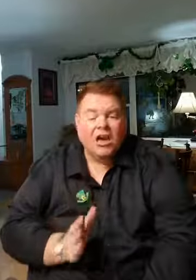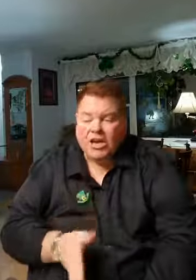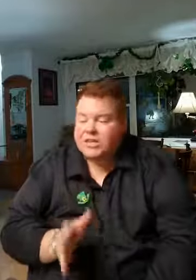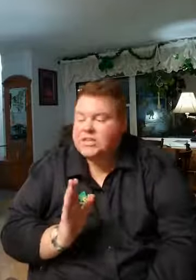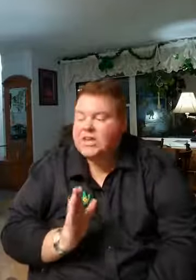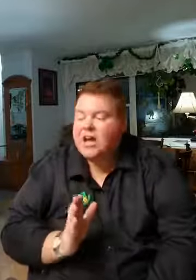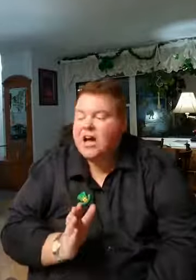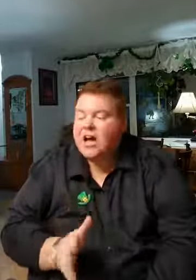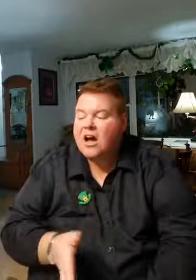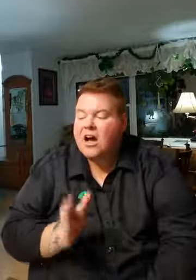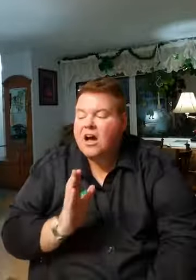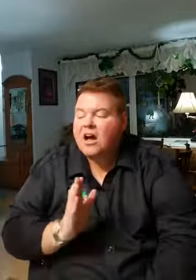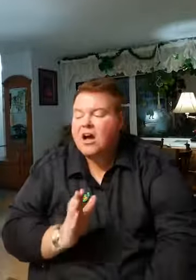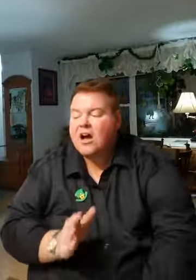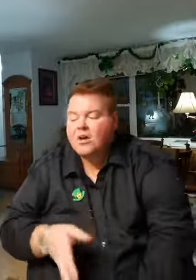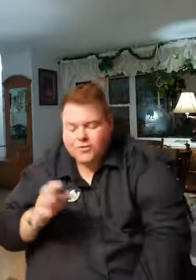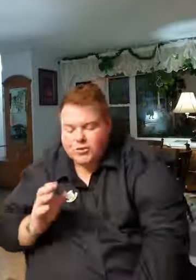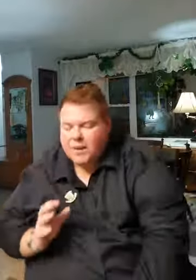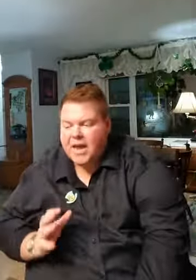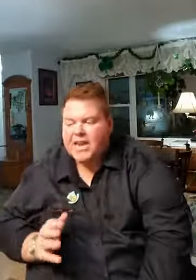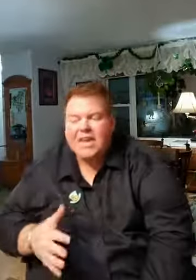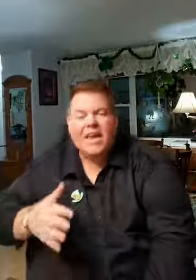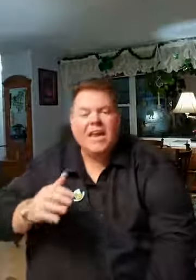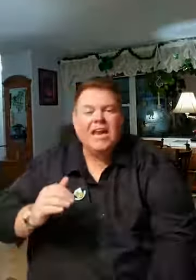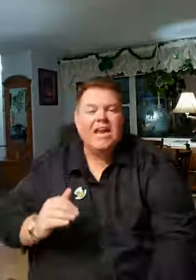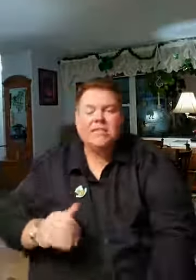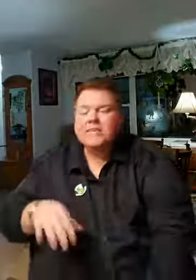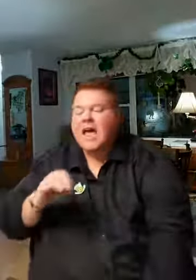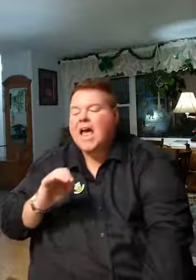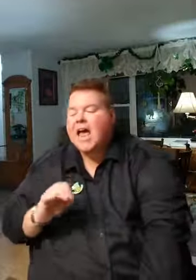It's enough to make kings and